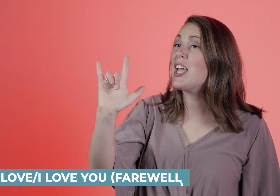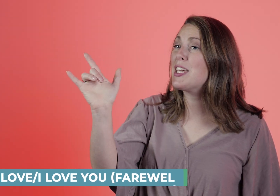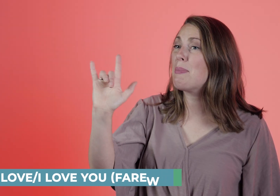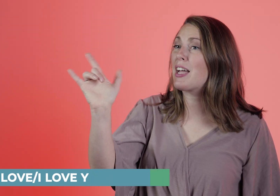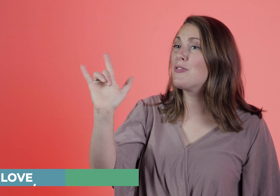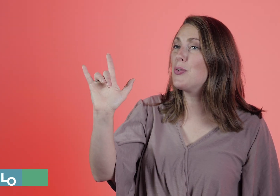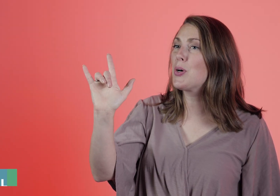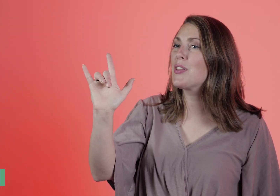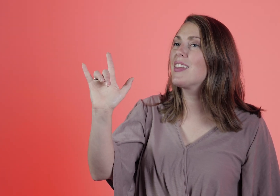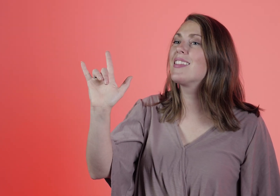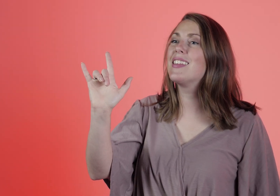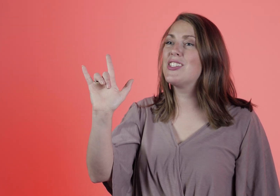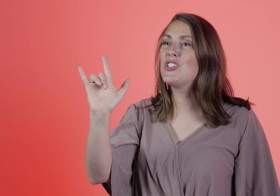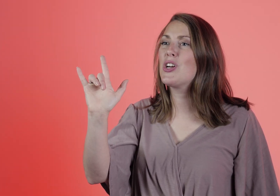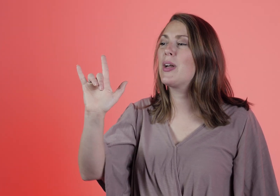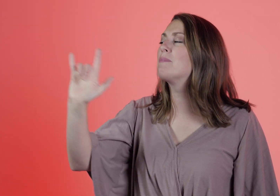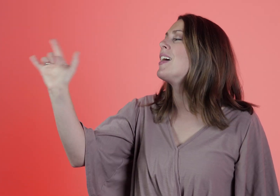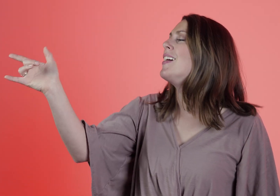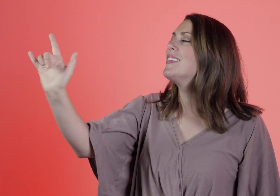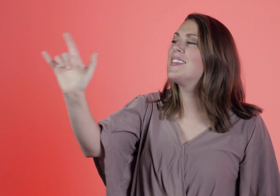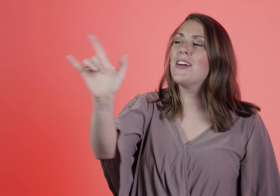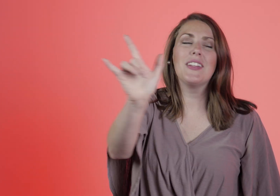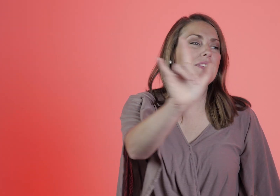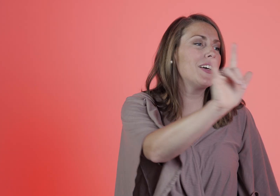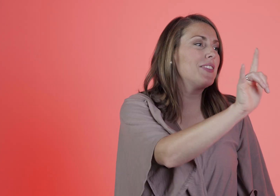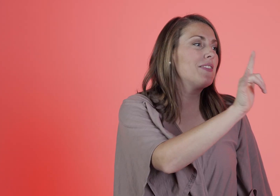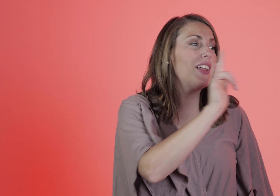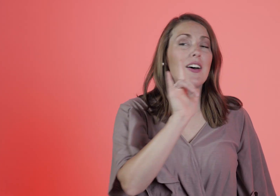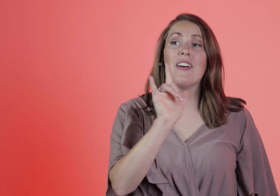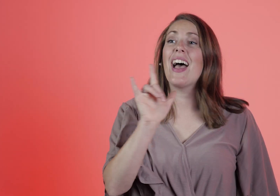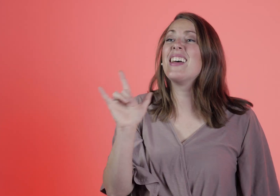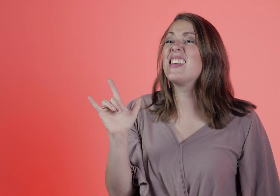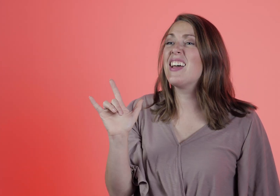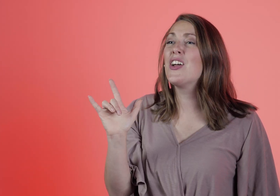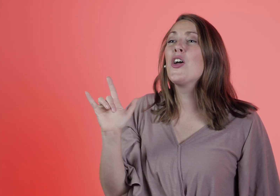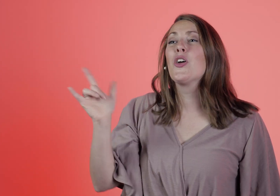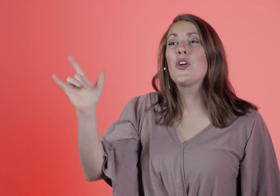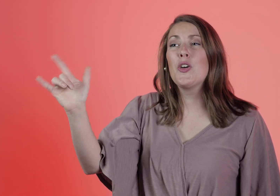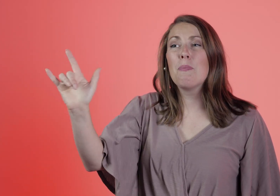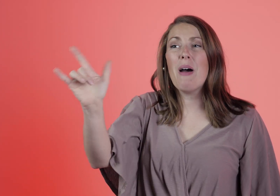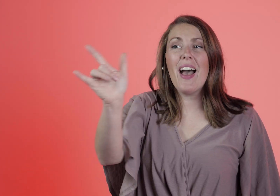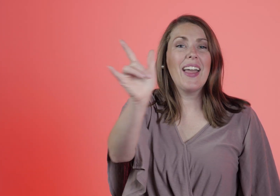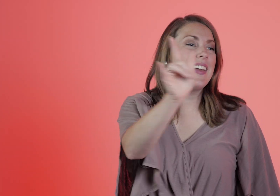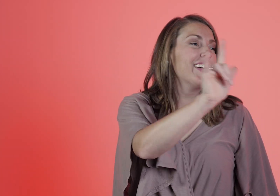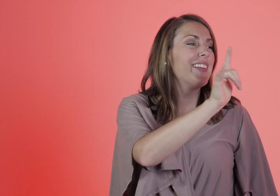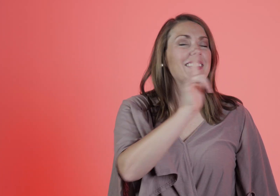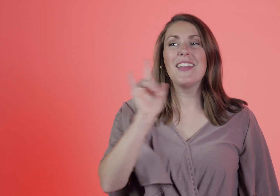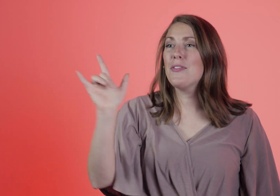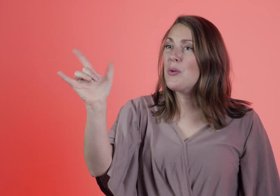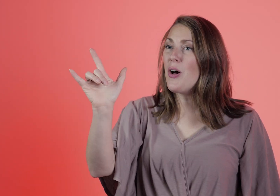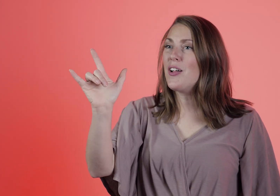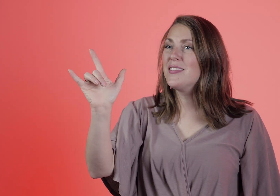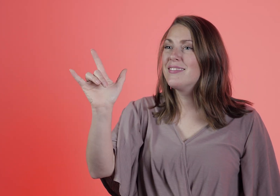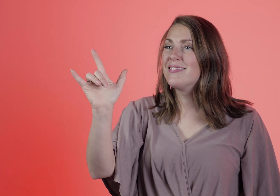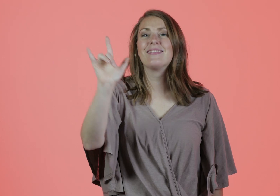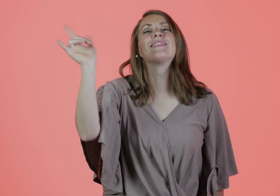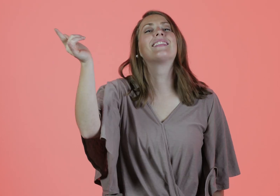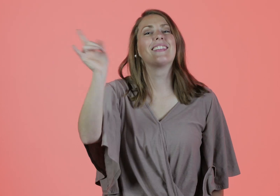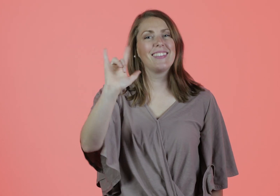it back and forth, this is showing love, love, love, love, love, as in a goodbye, love you all,